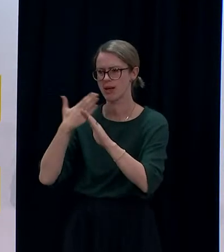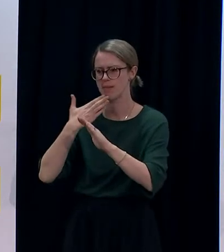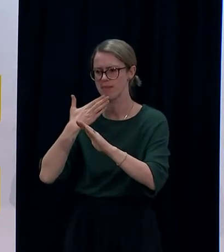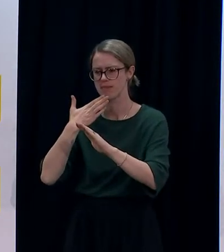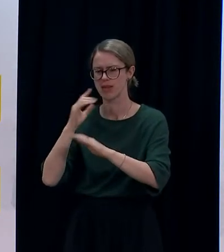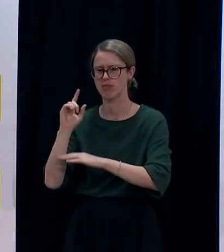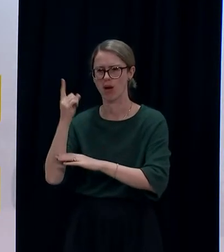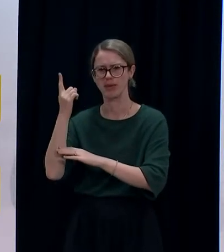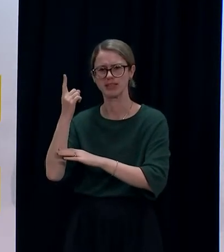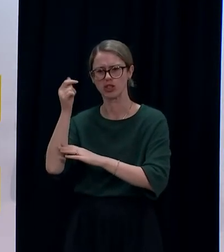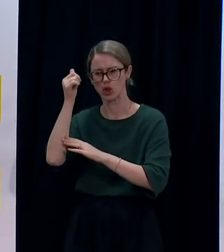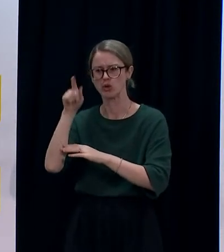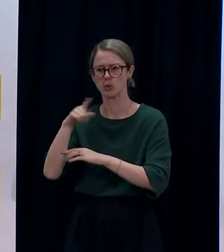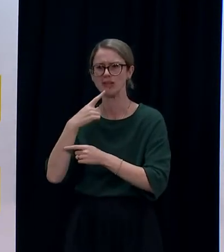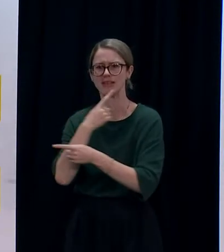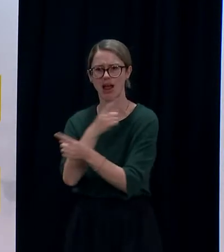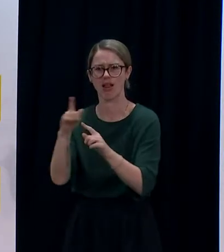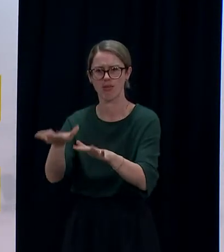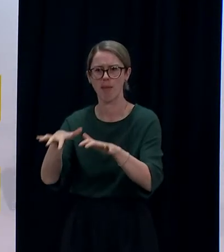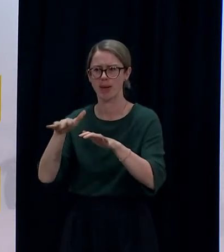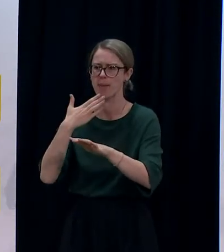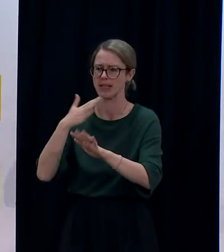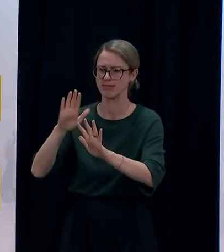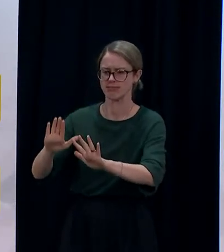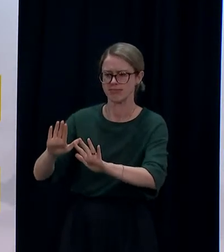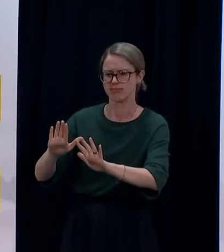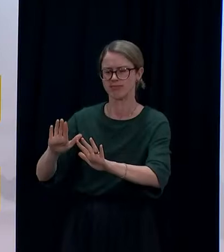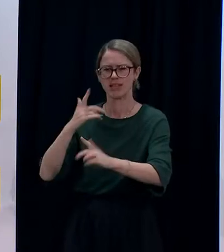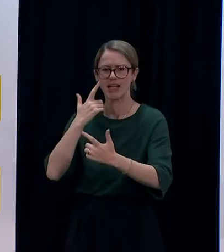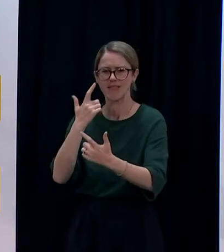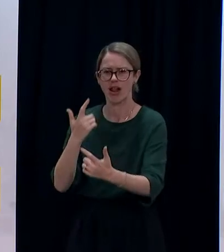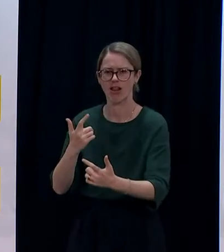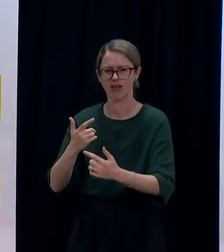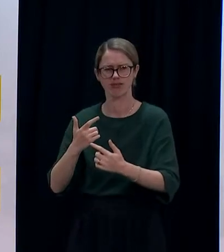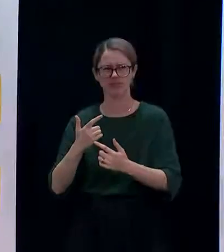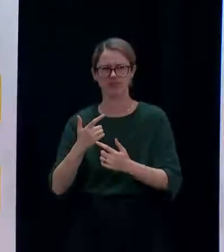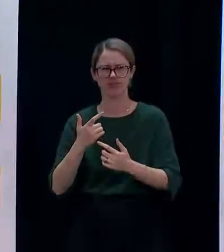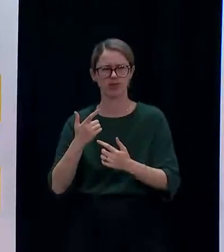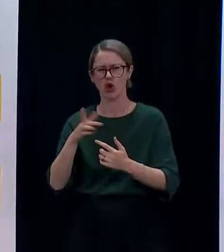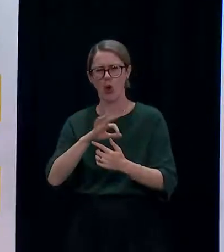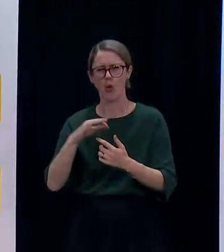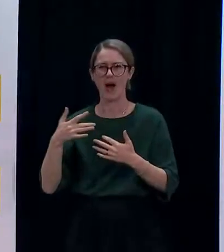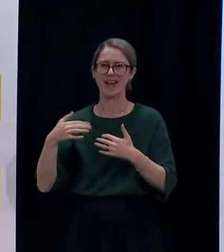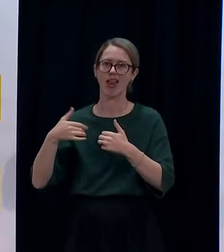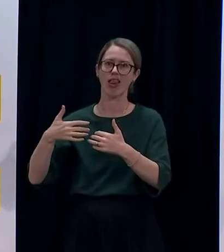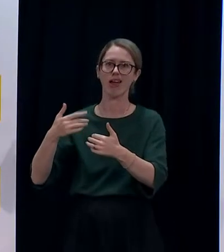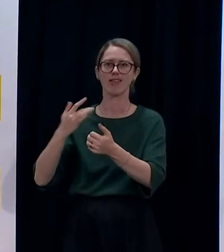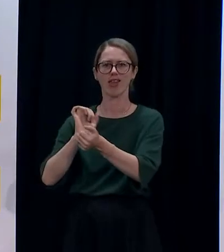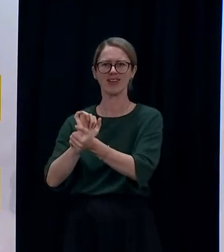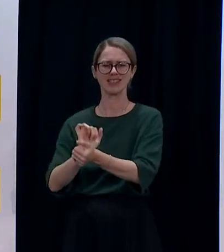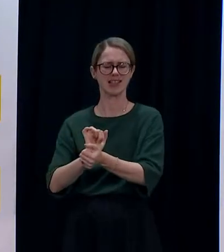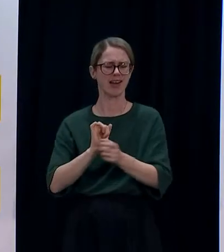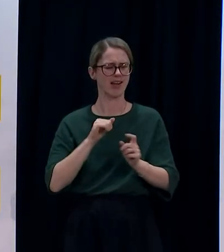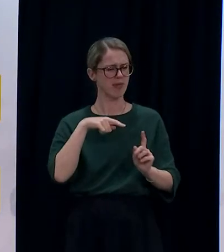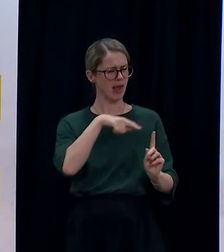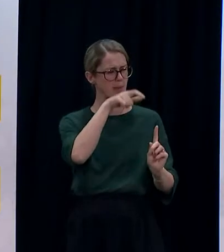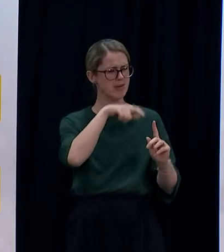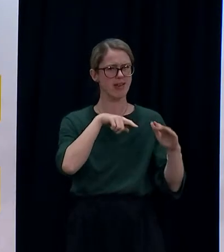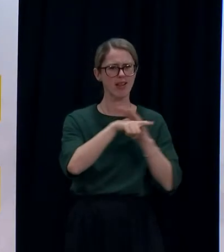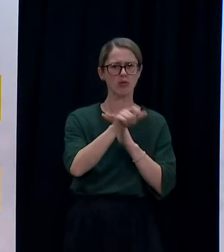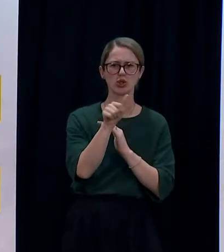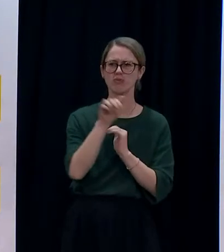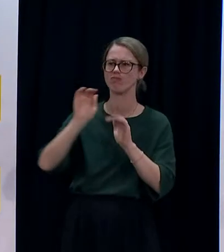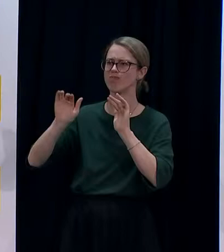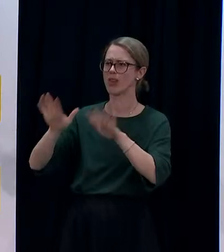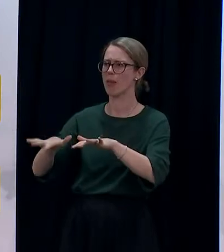the Prime Minister knew about that, she would tell the public. So I go back to the question, why, if she knew about it, did she not tell the public about